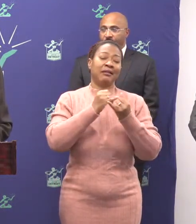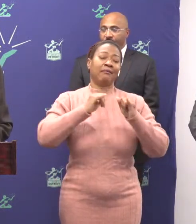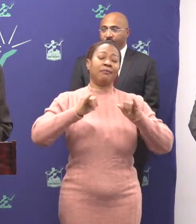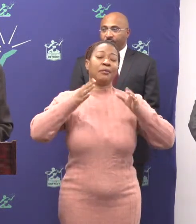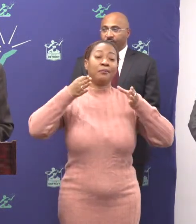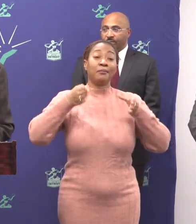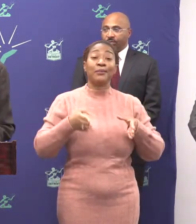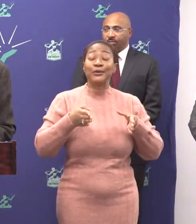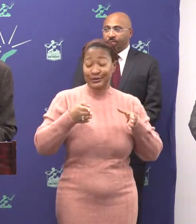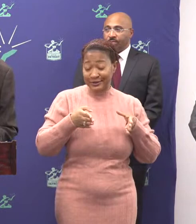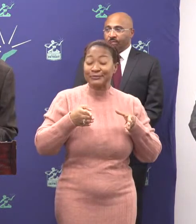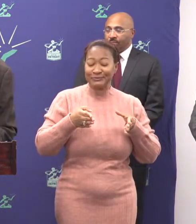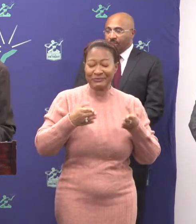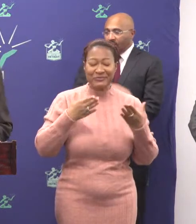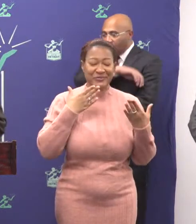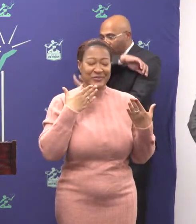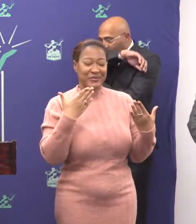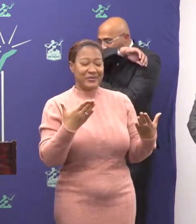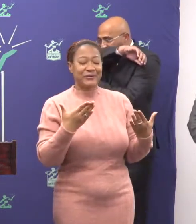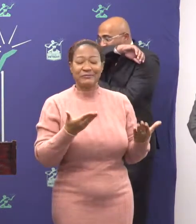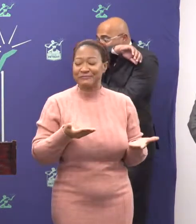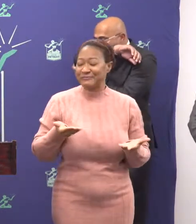independent person that she is. Thank you.